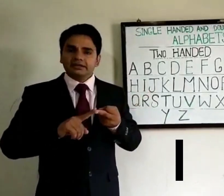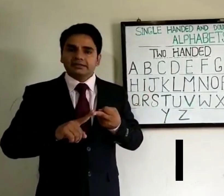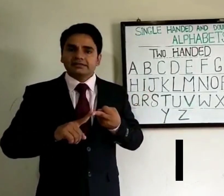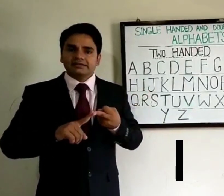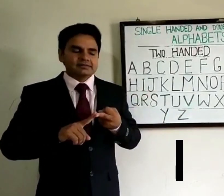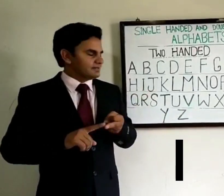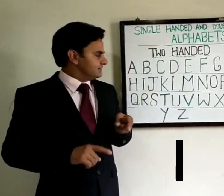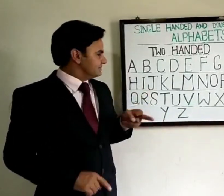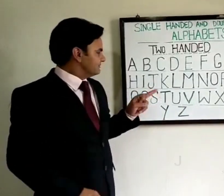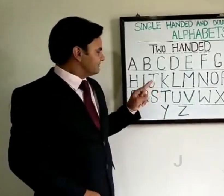E,